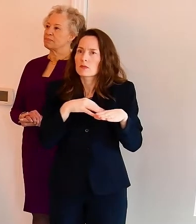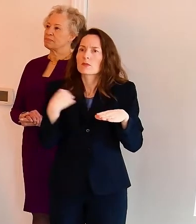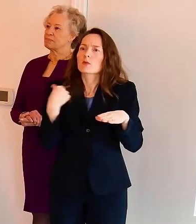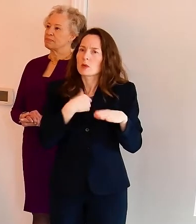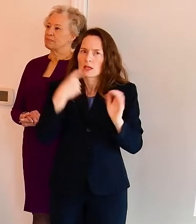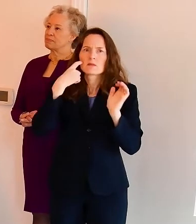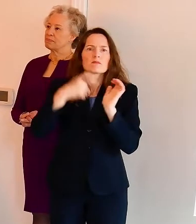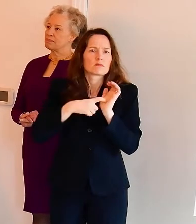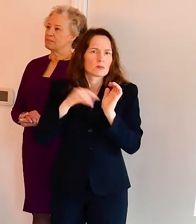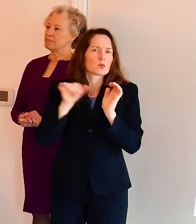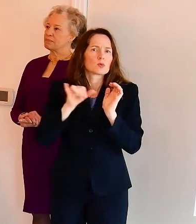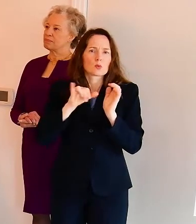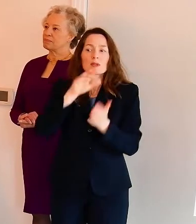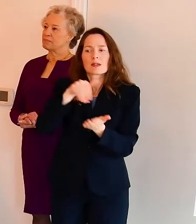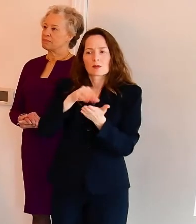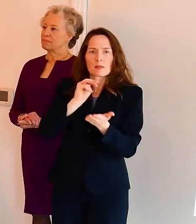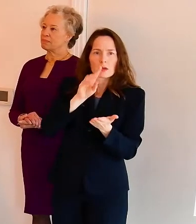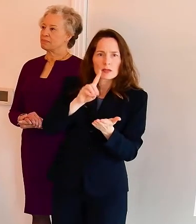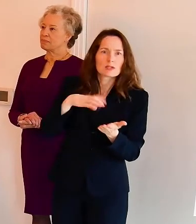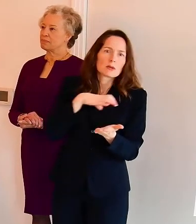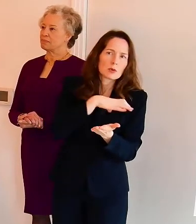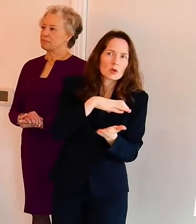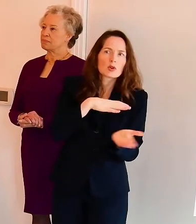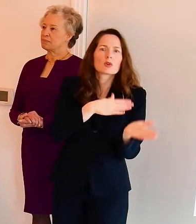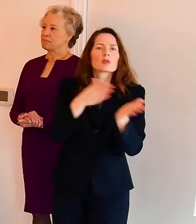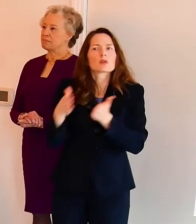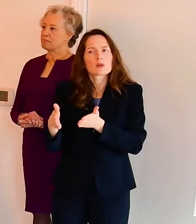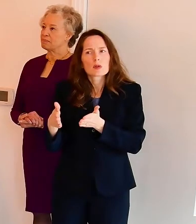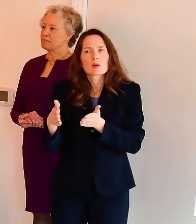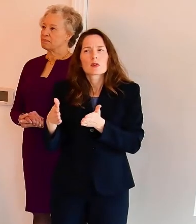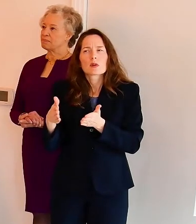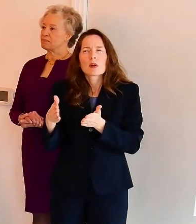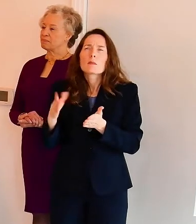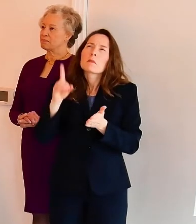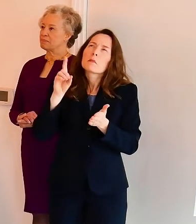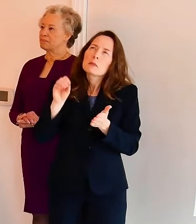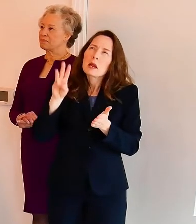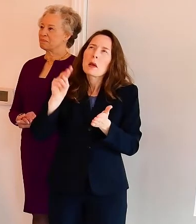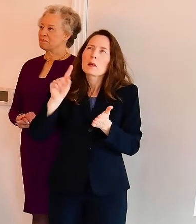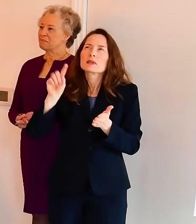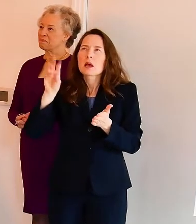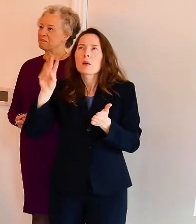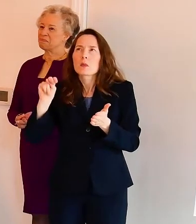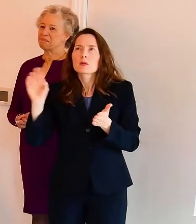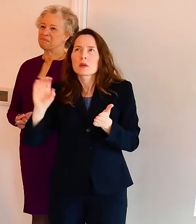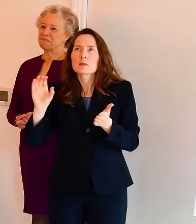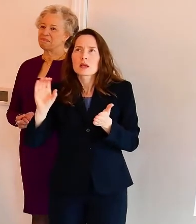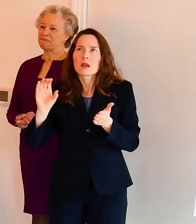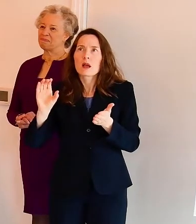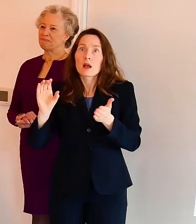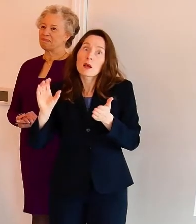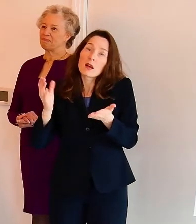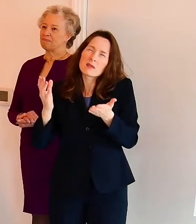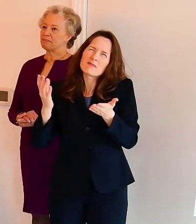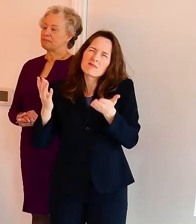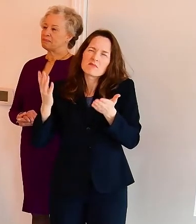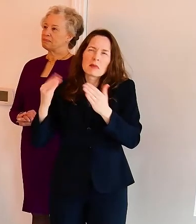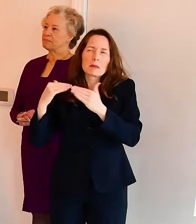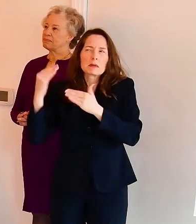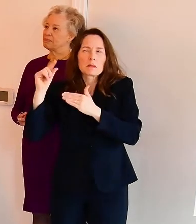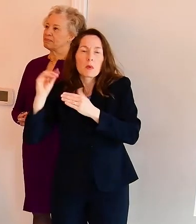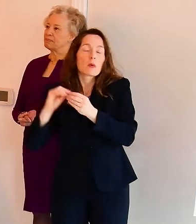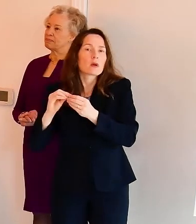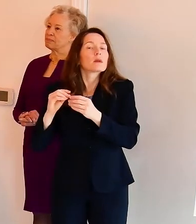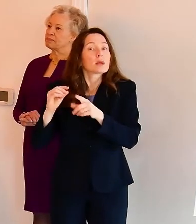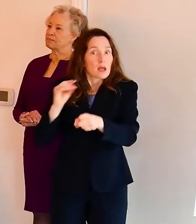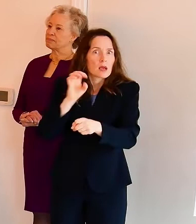Chamber, certainly the downtown Columbia, maybe not as much in downtown Columbia, but certainly in Ellicott City. But